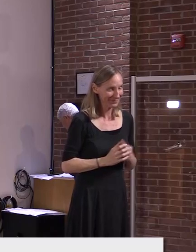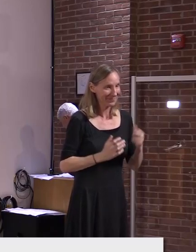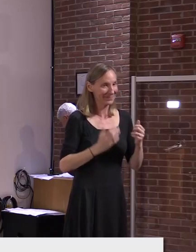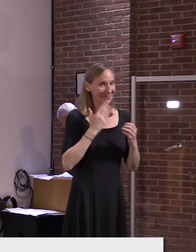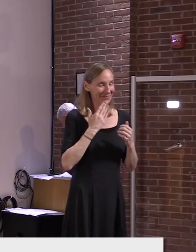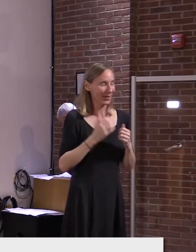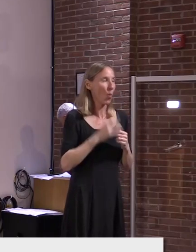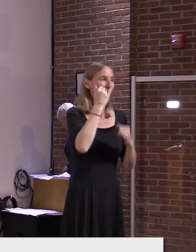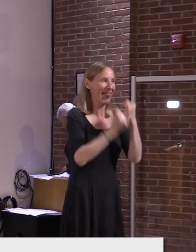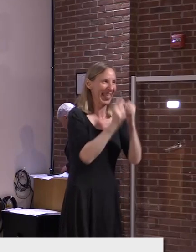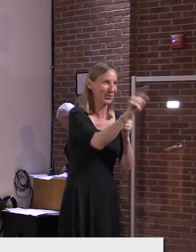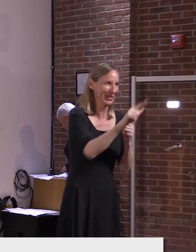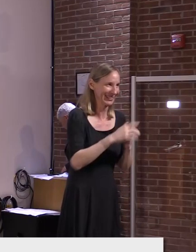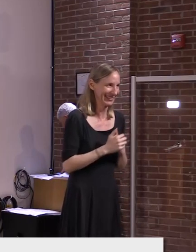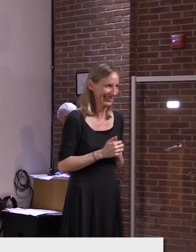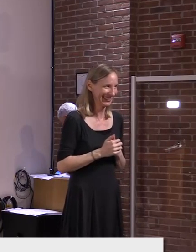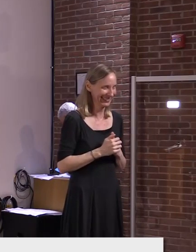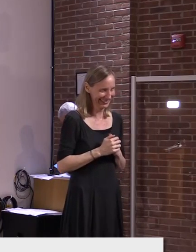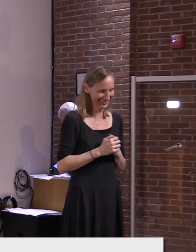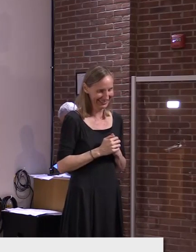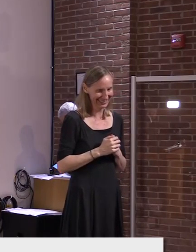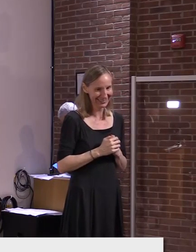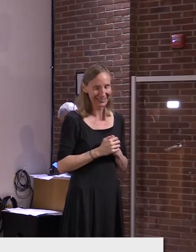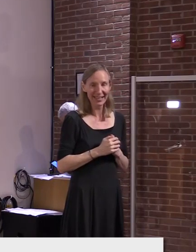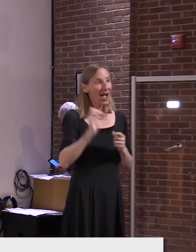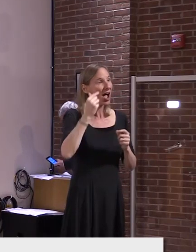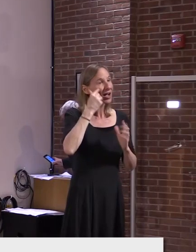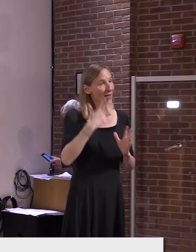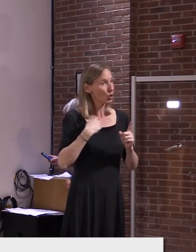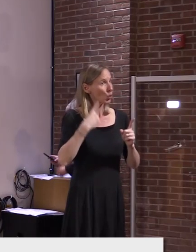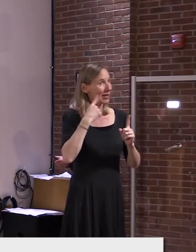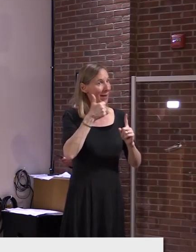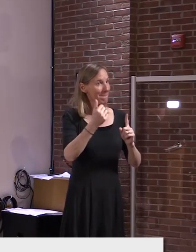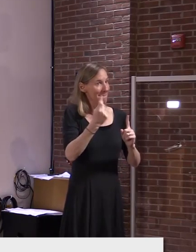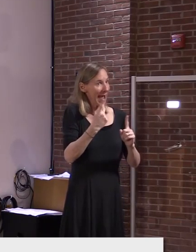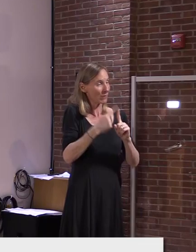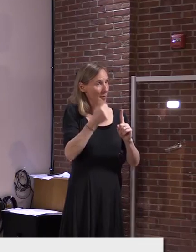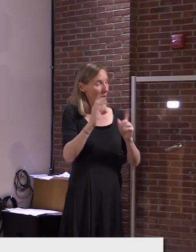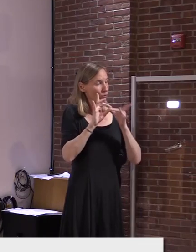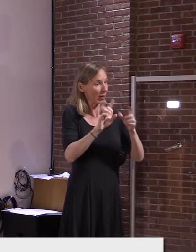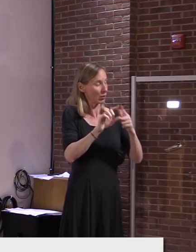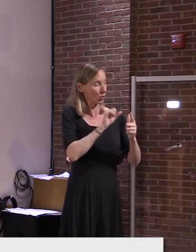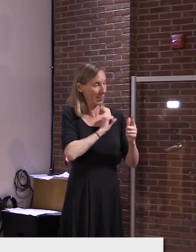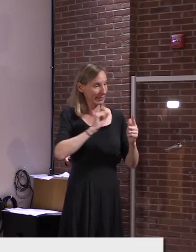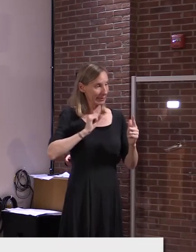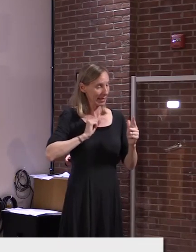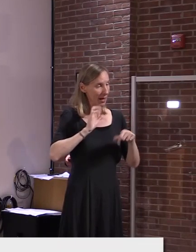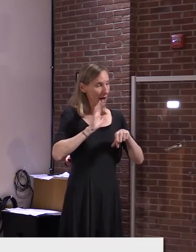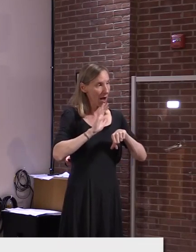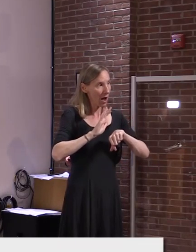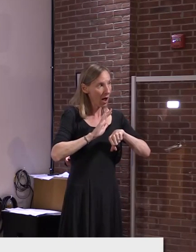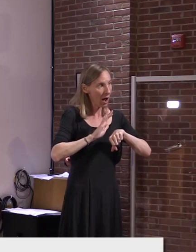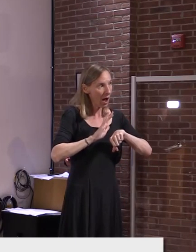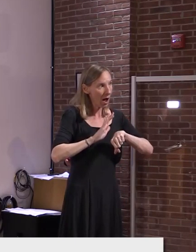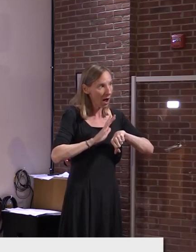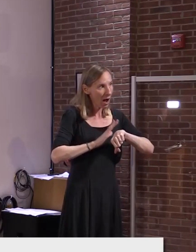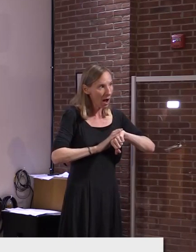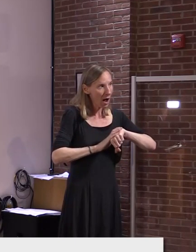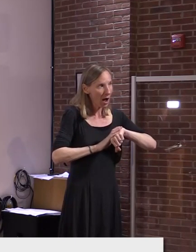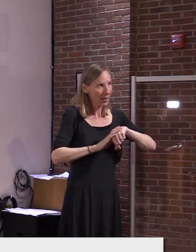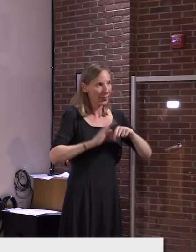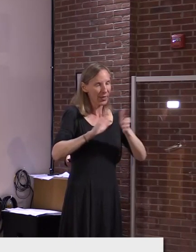Thank you. One last question. Governor, did you ever hear back from anybody at the Senate on the PPP forgiveness